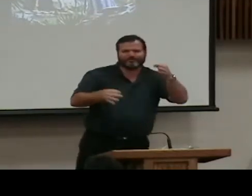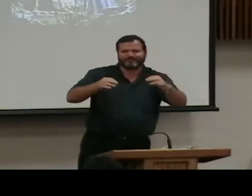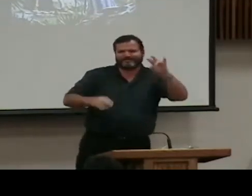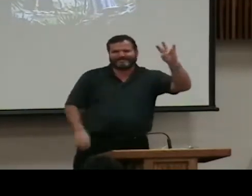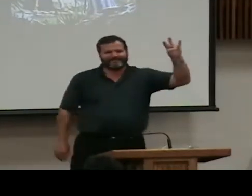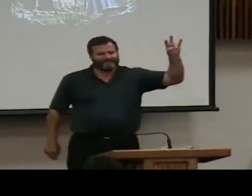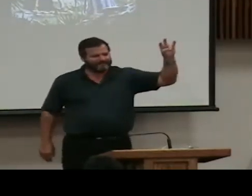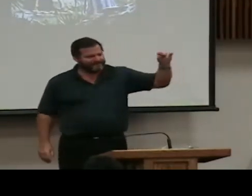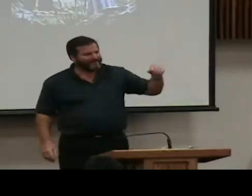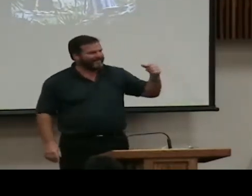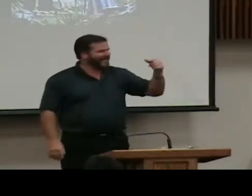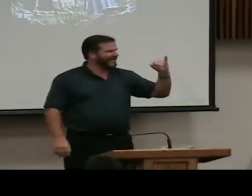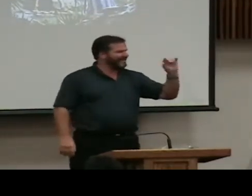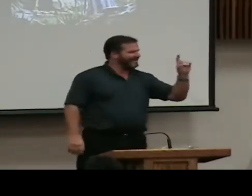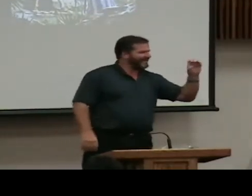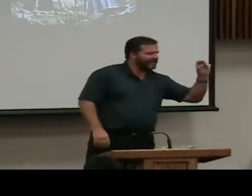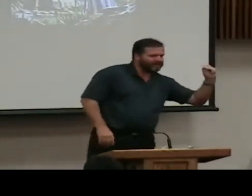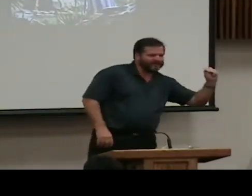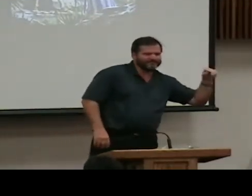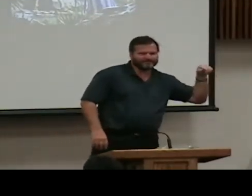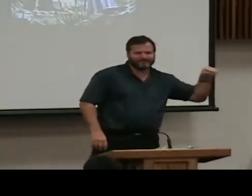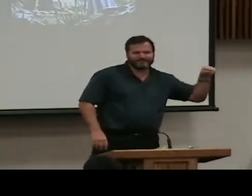In the book of Judges, Gideon.